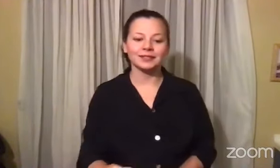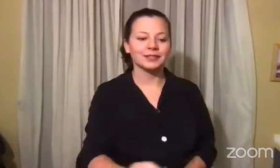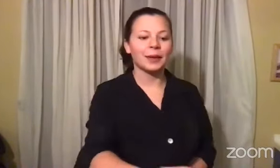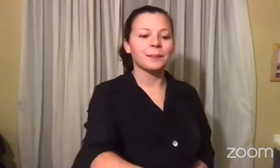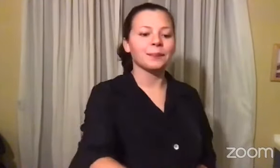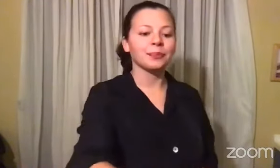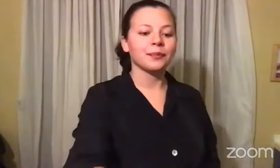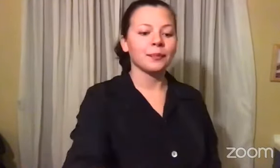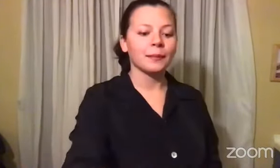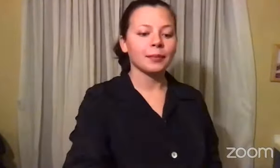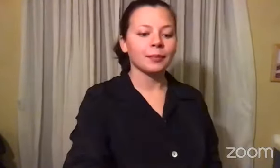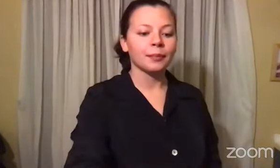So.